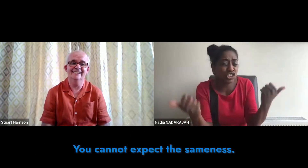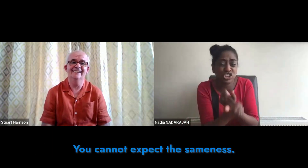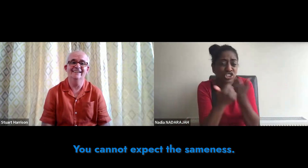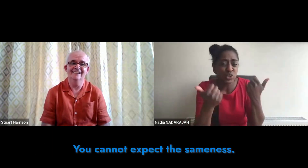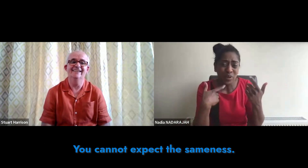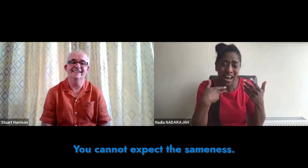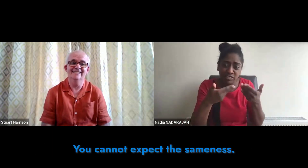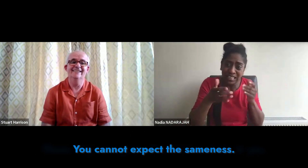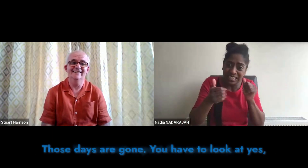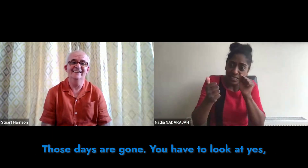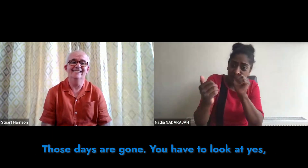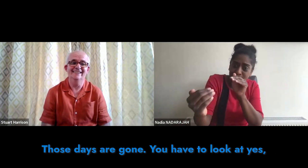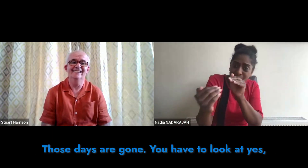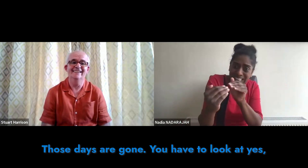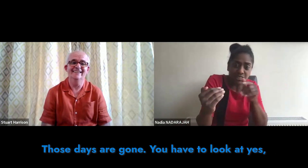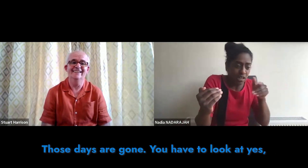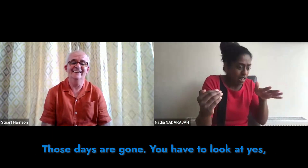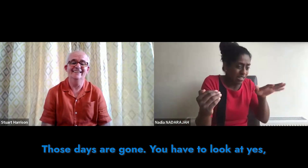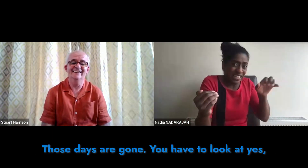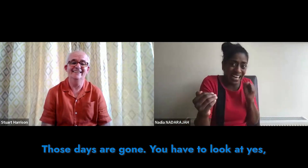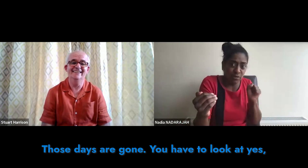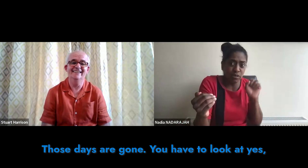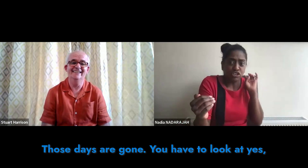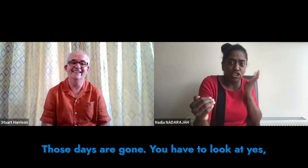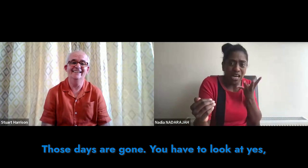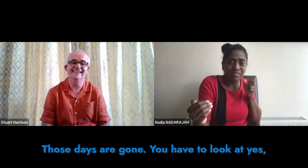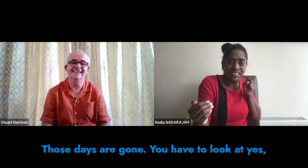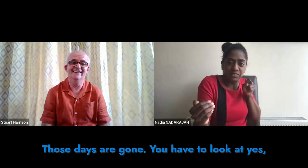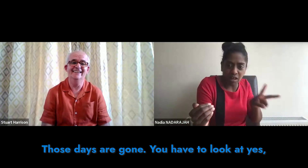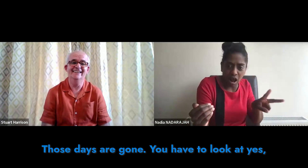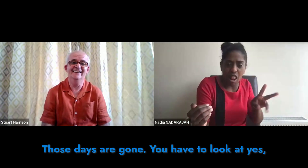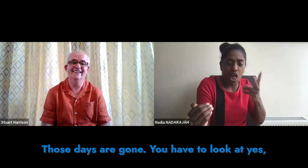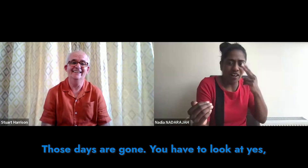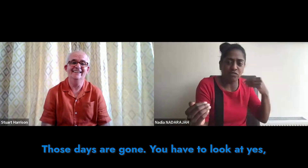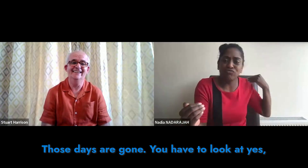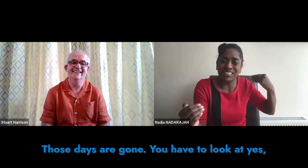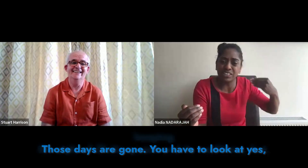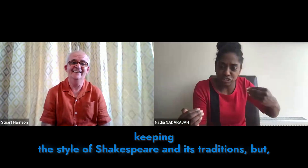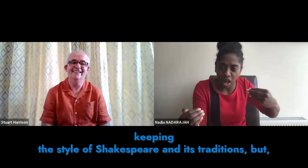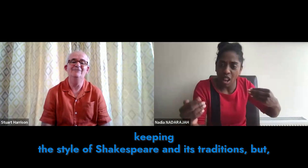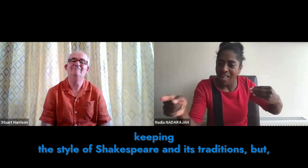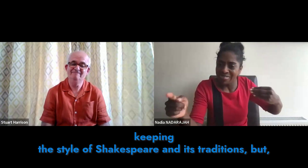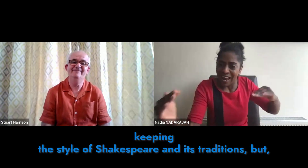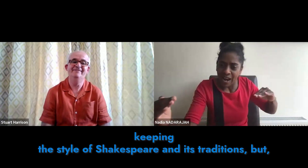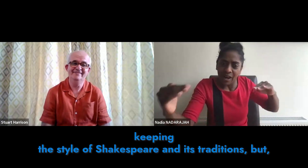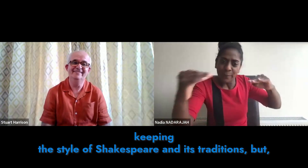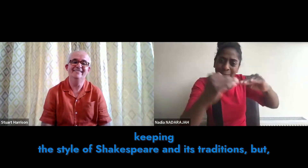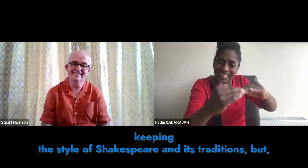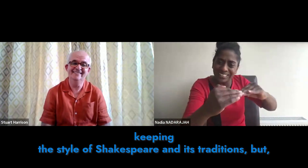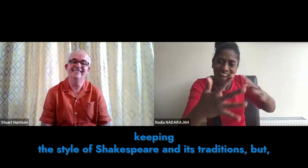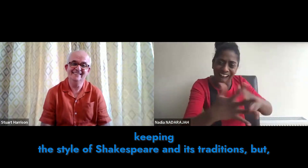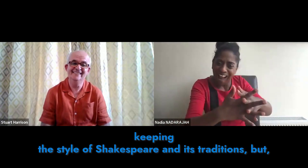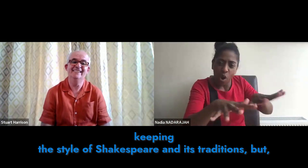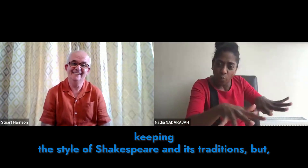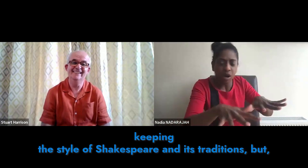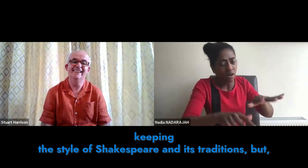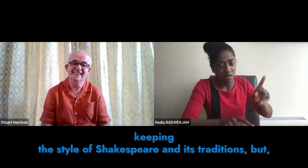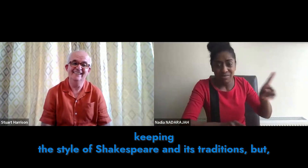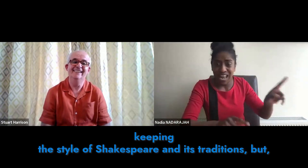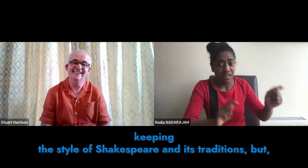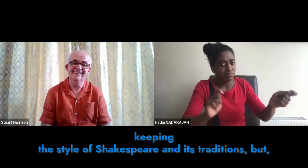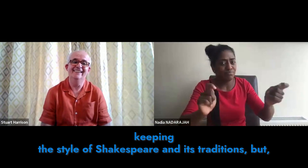the sameness. Those days are gone. You have to look at, yes, keeping the style of Shakespeare and